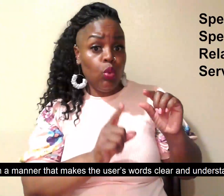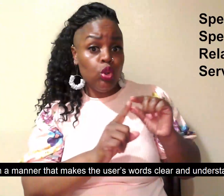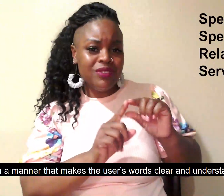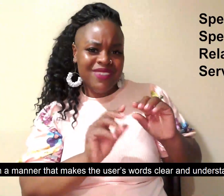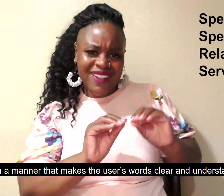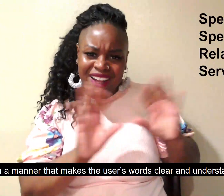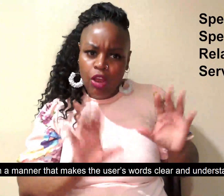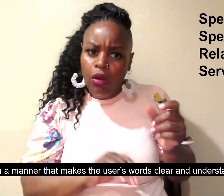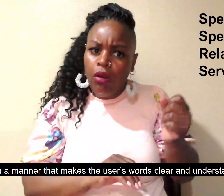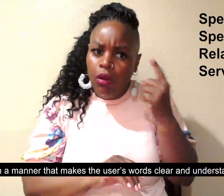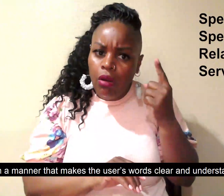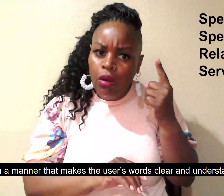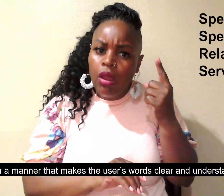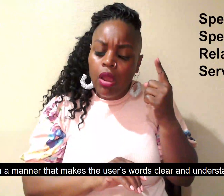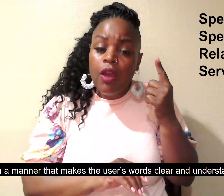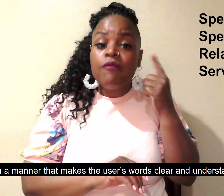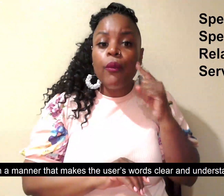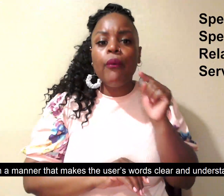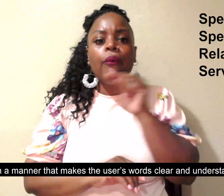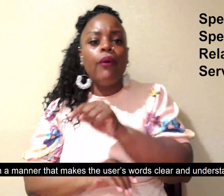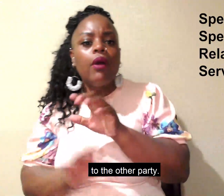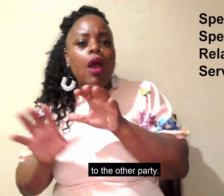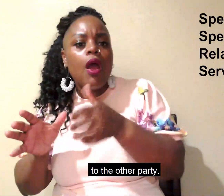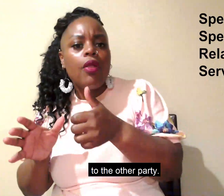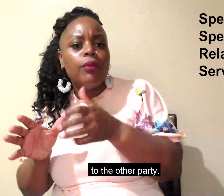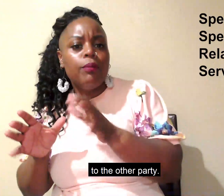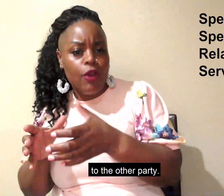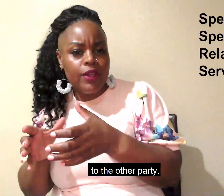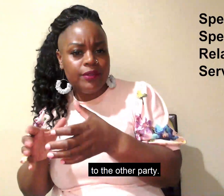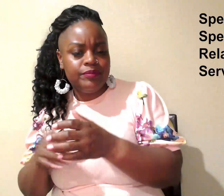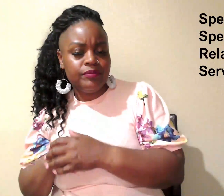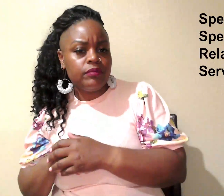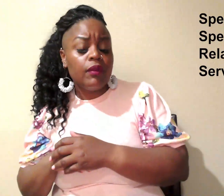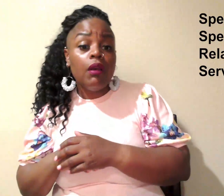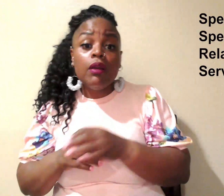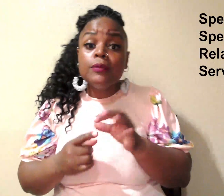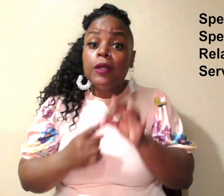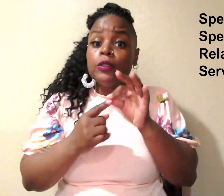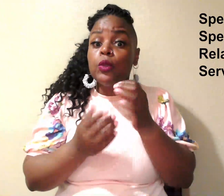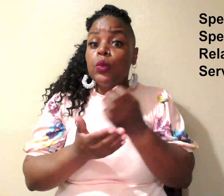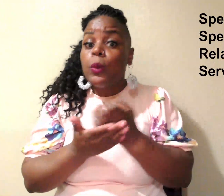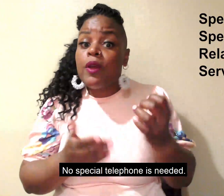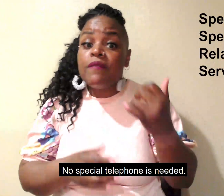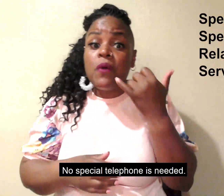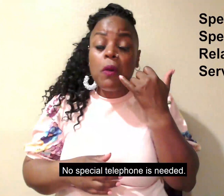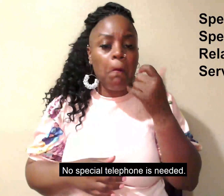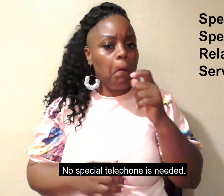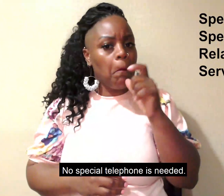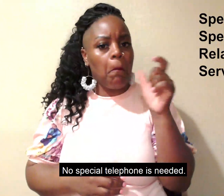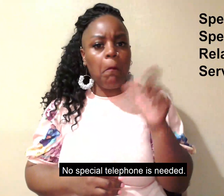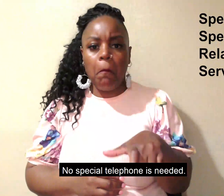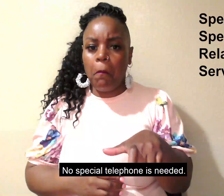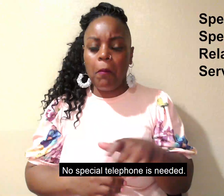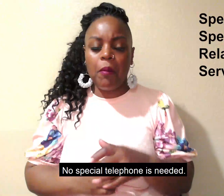words clear and understandable to the other party. No special telephone is